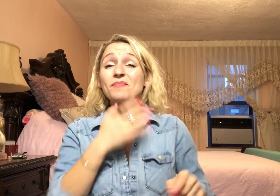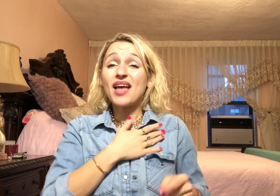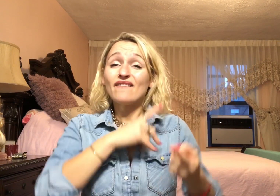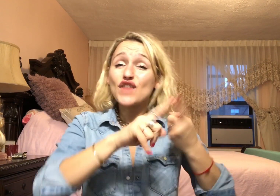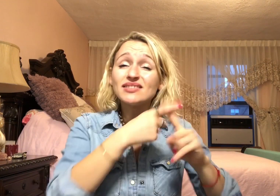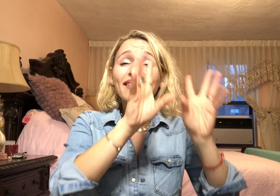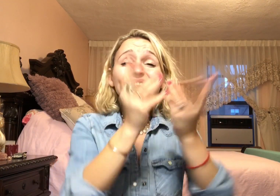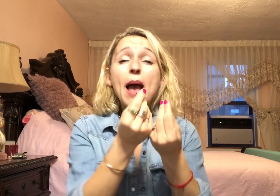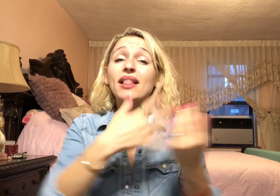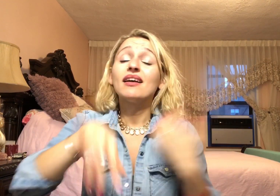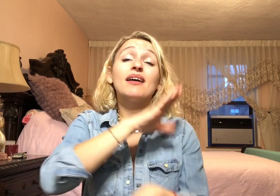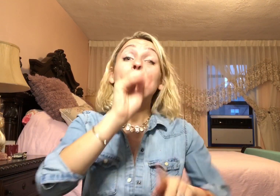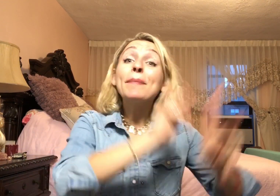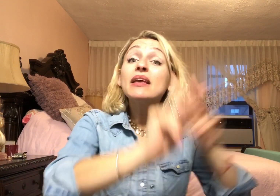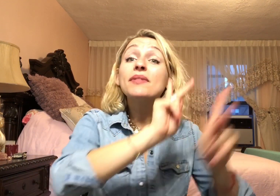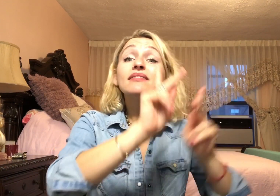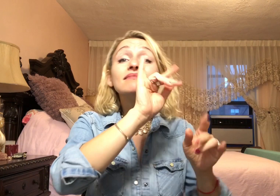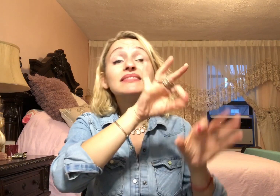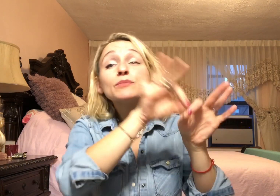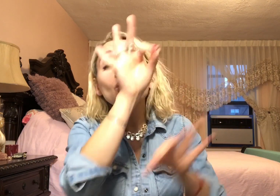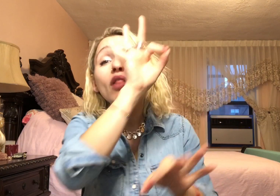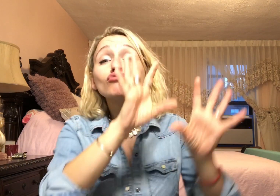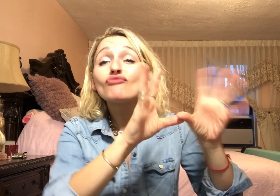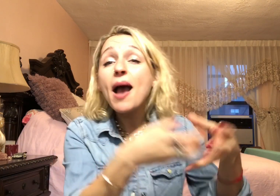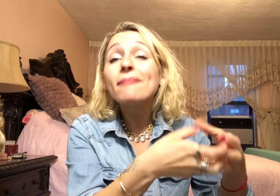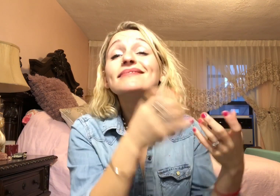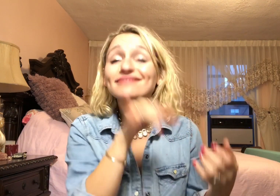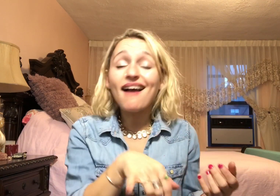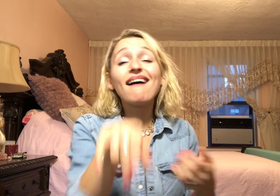my family, and my spiritual tribe.